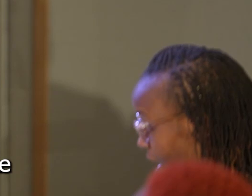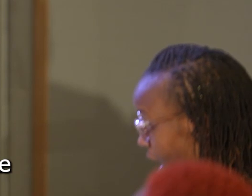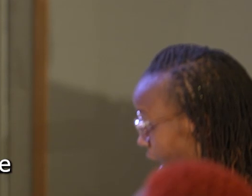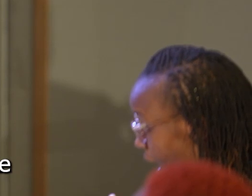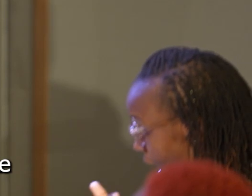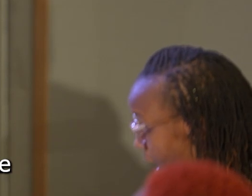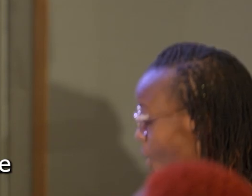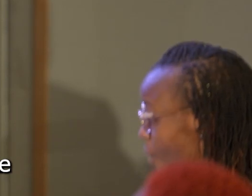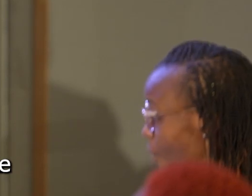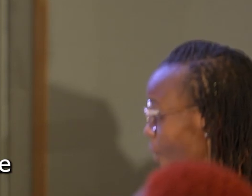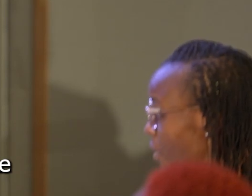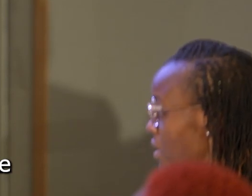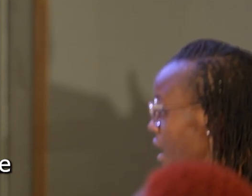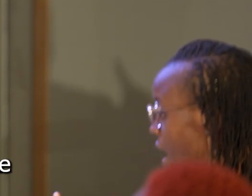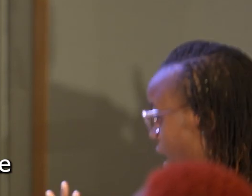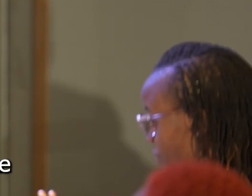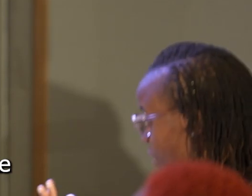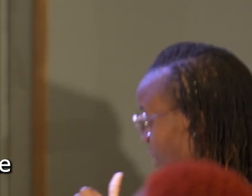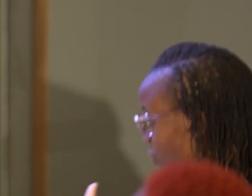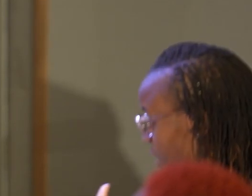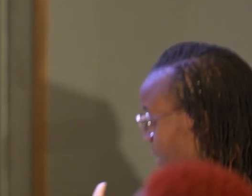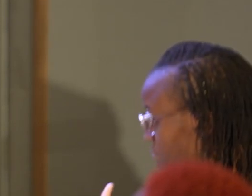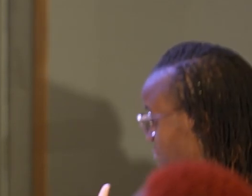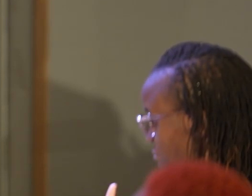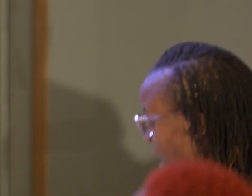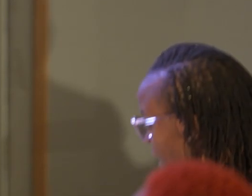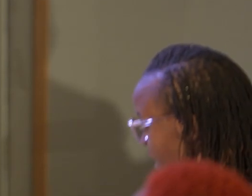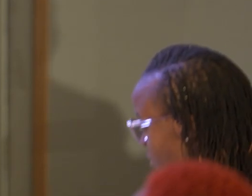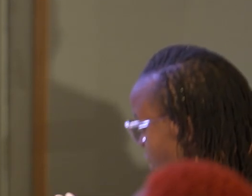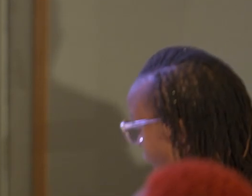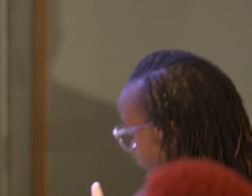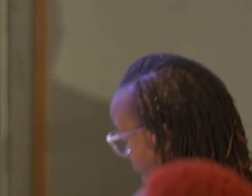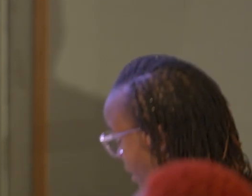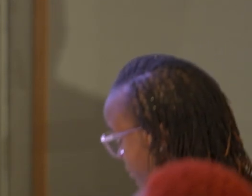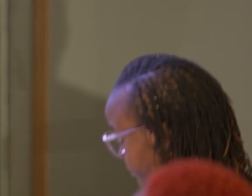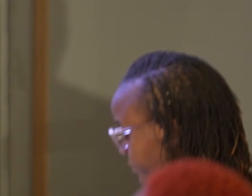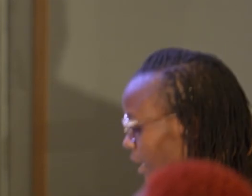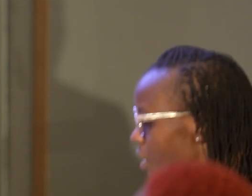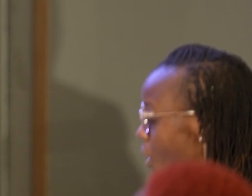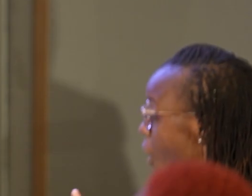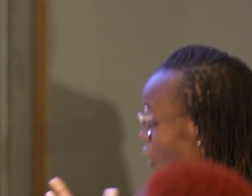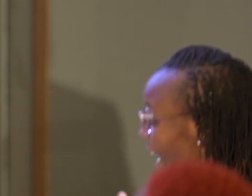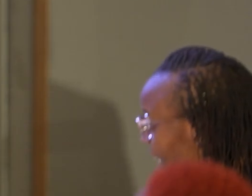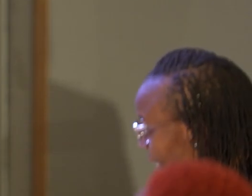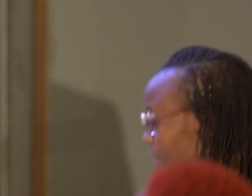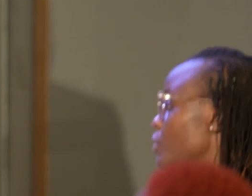how an accessible product should look like and how an accessible service should look